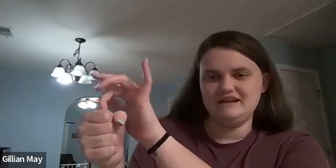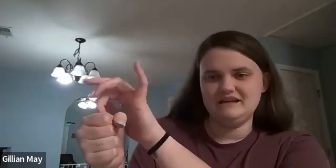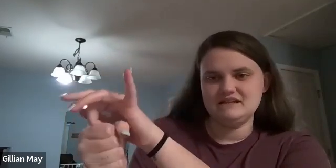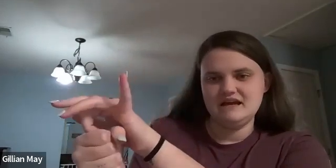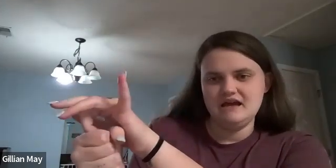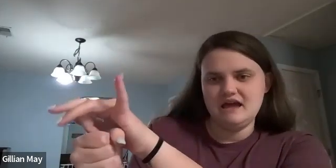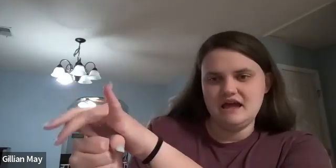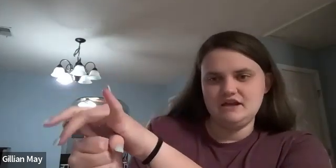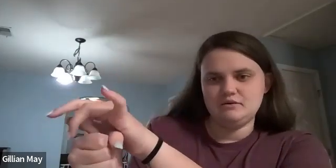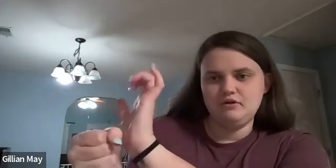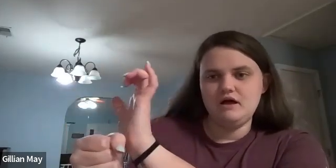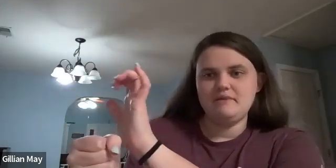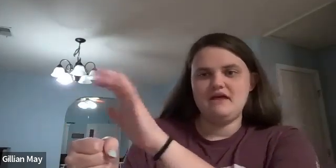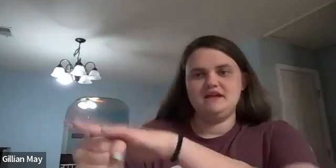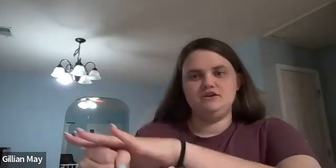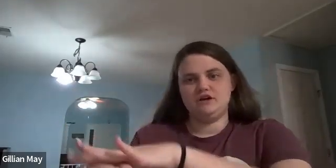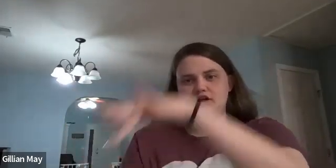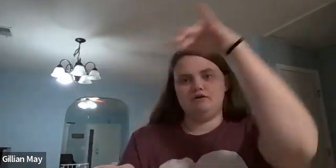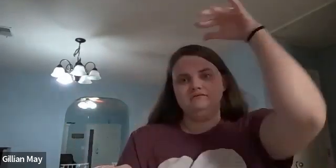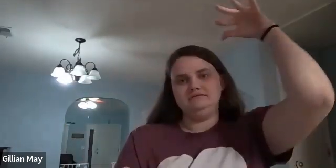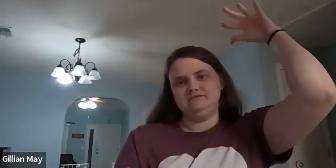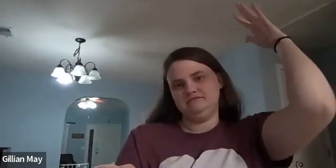is. And your pull up, and then you're going to go.